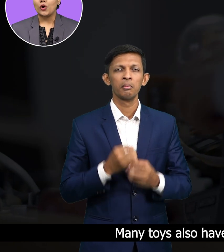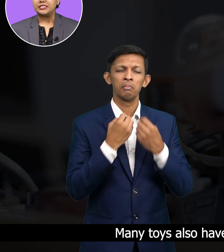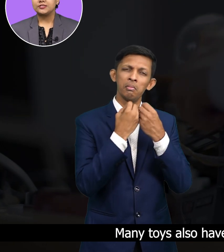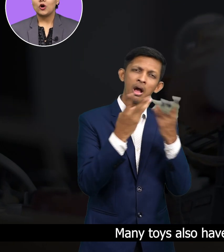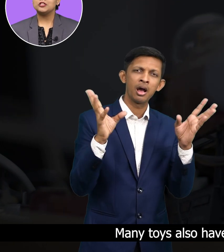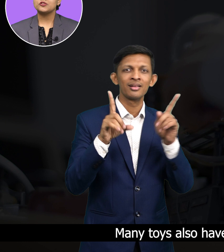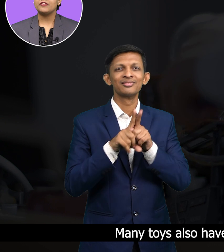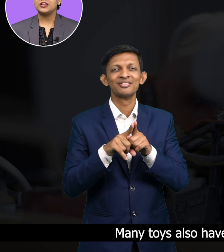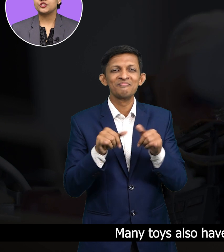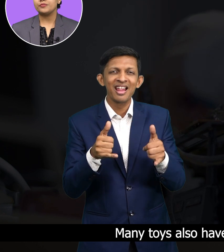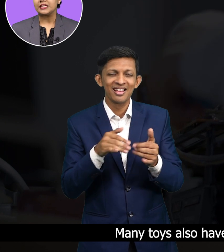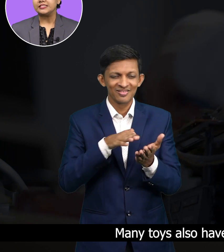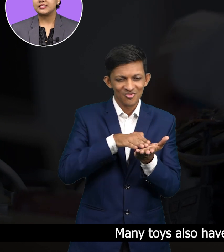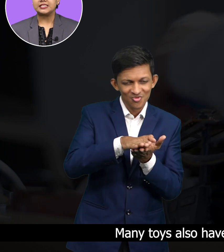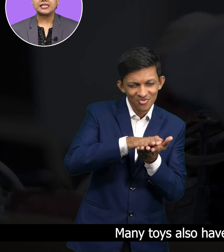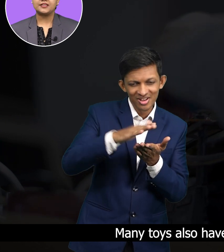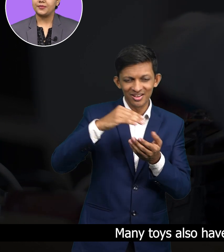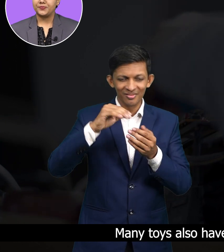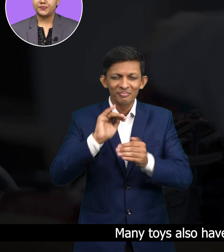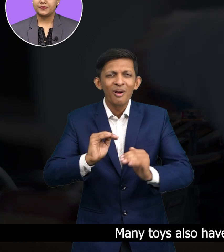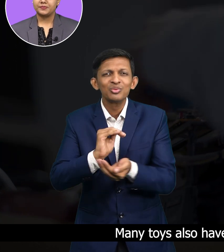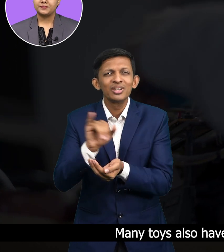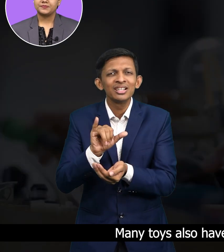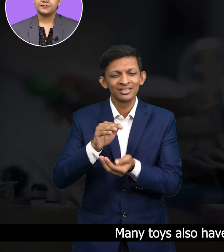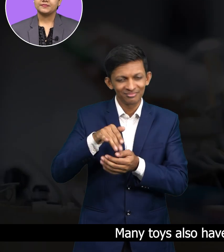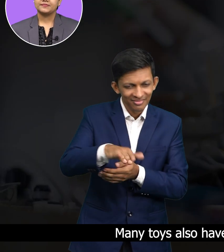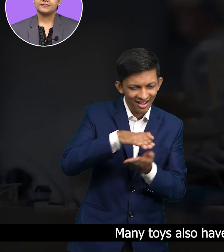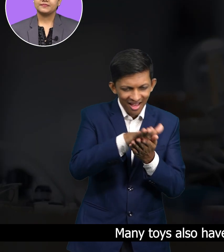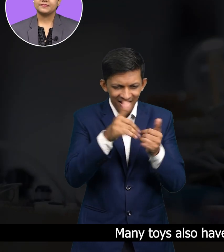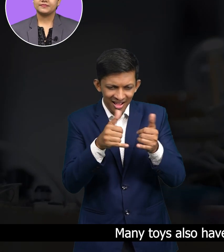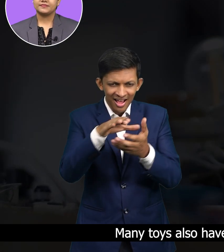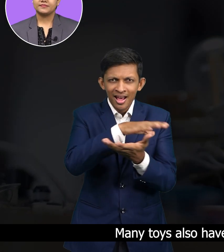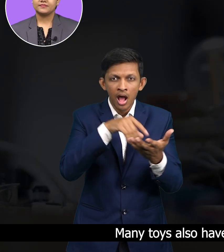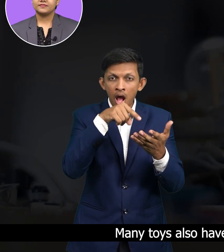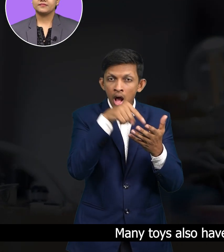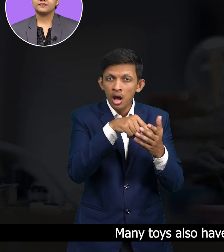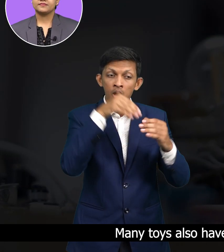Many toys also have electromagnets inside them.